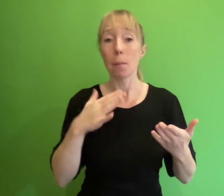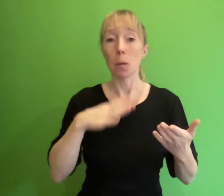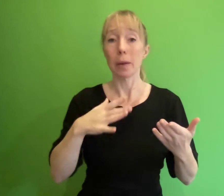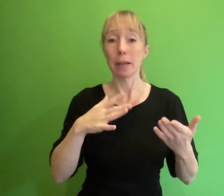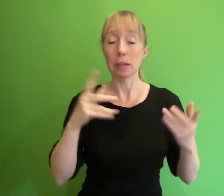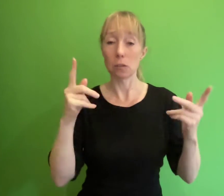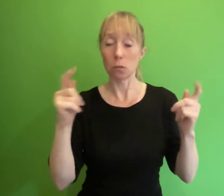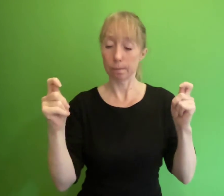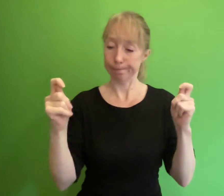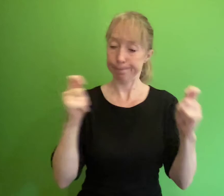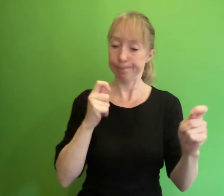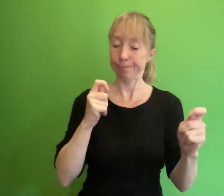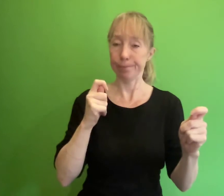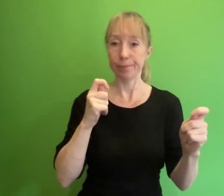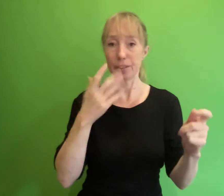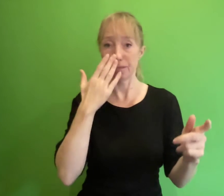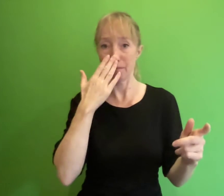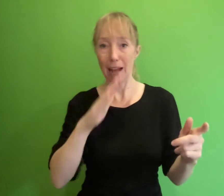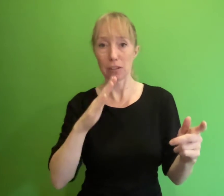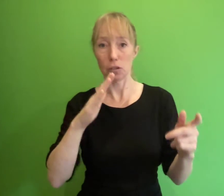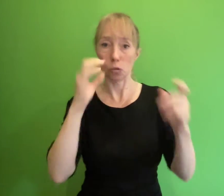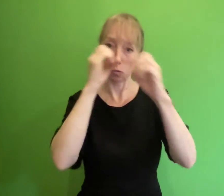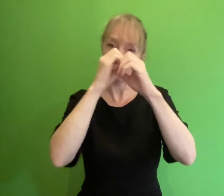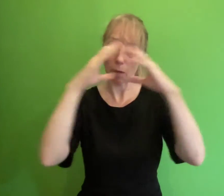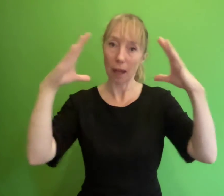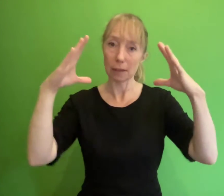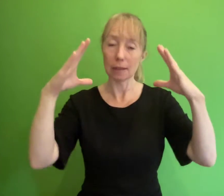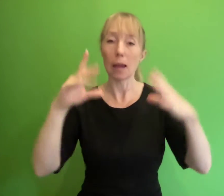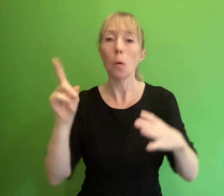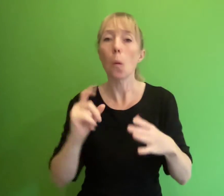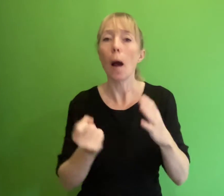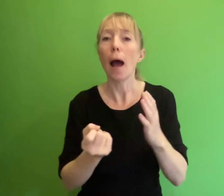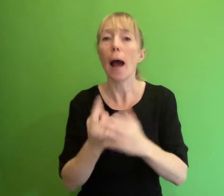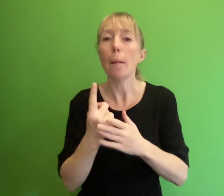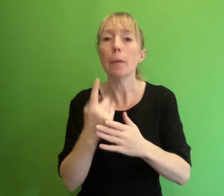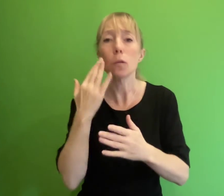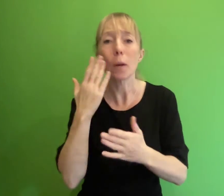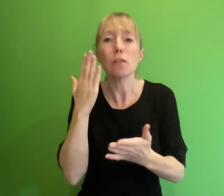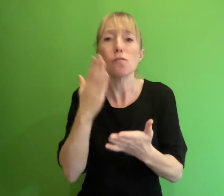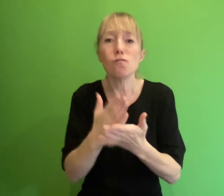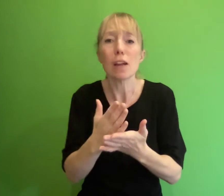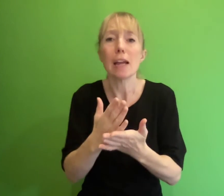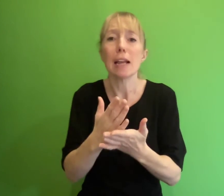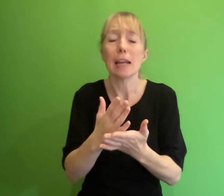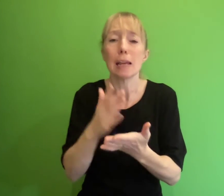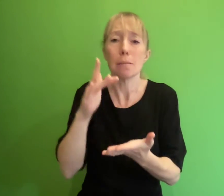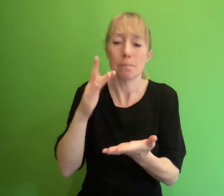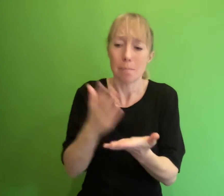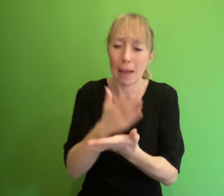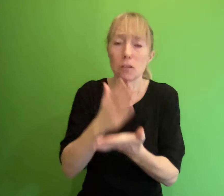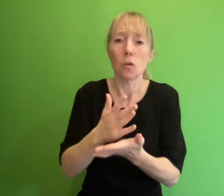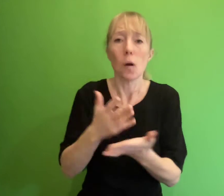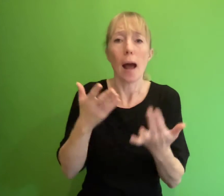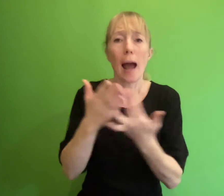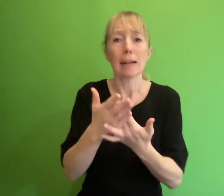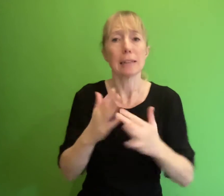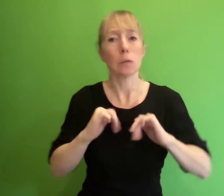mindset. What happens when you really place access and well-being in the centre of the way that you work? It probably means we